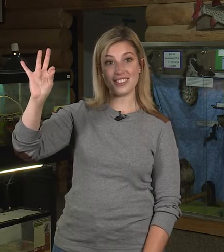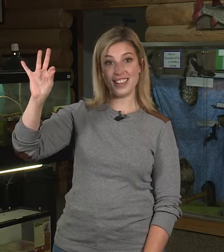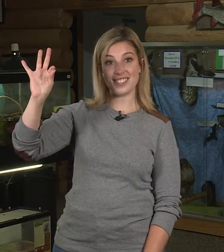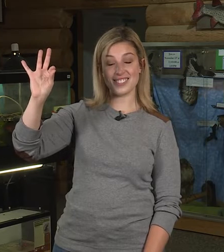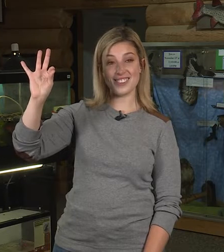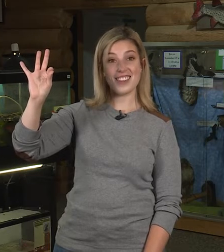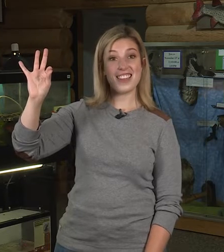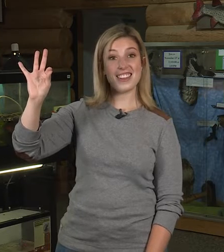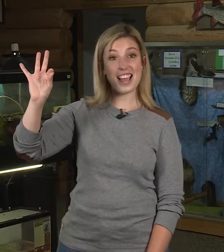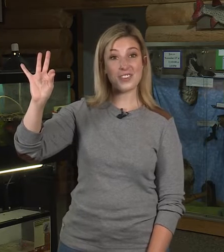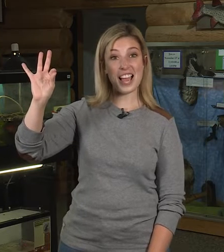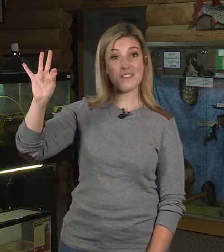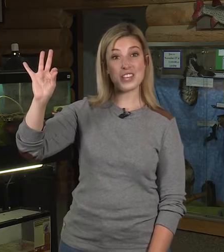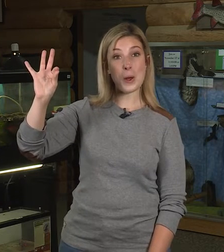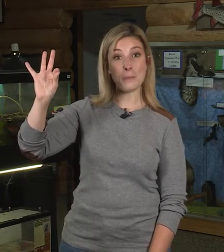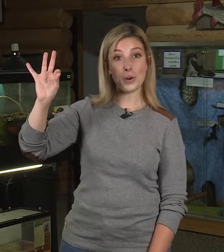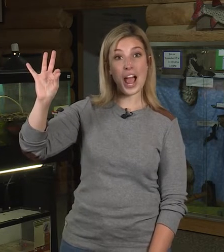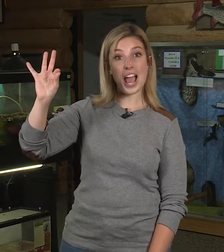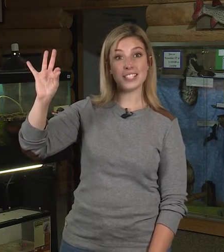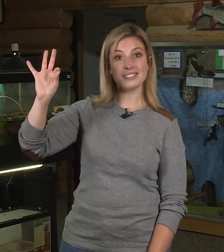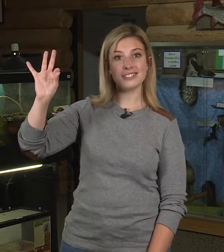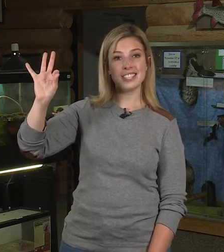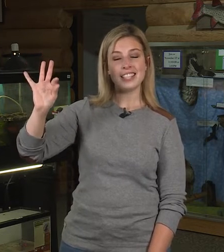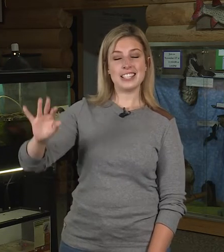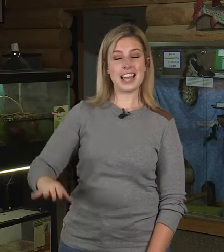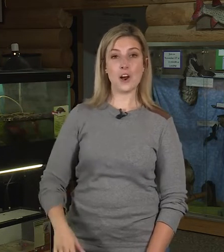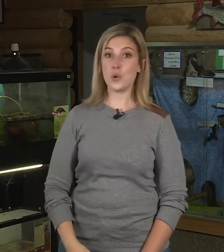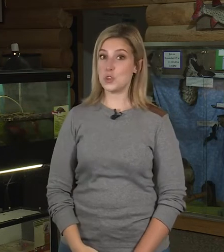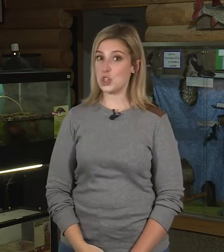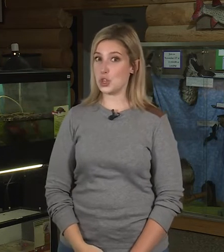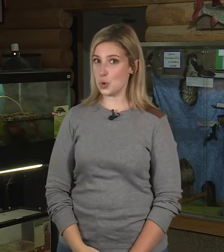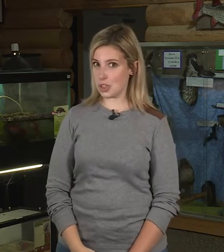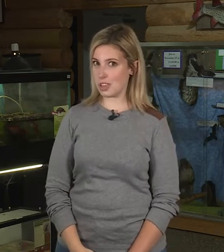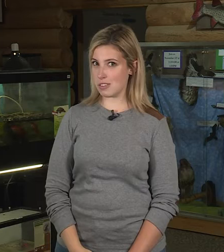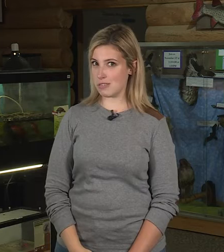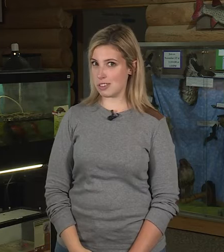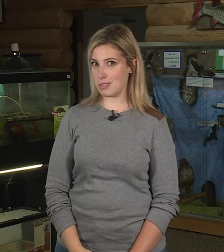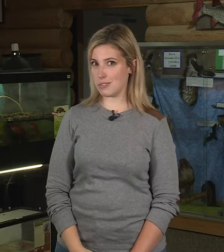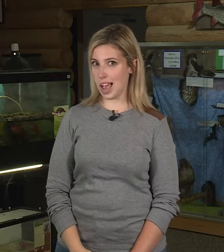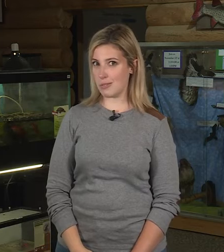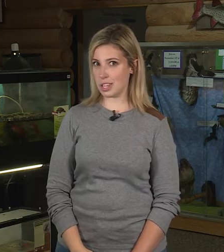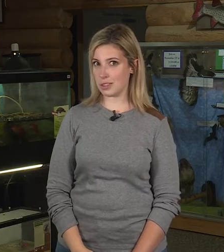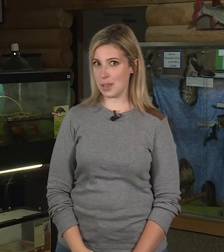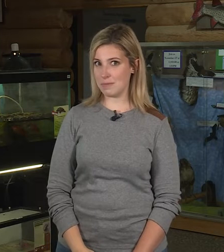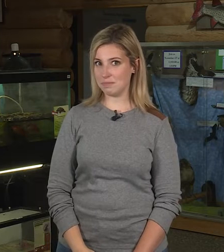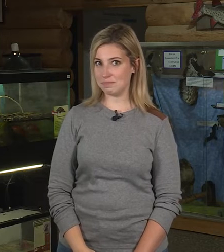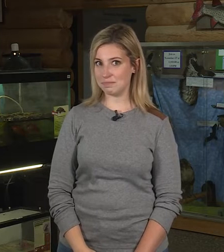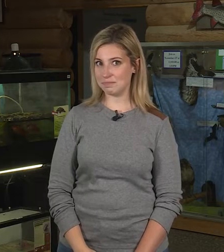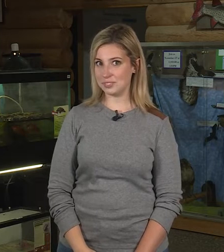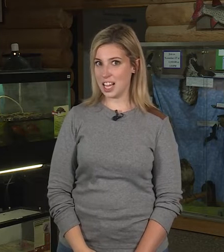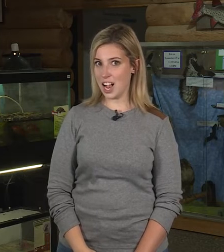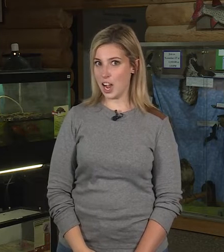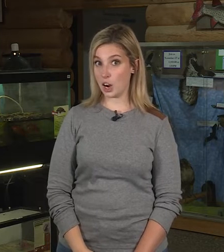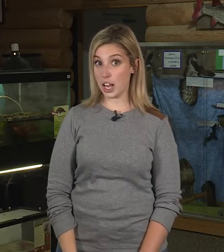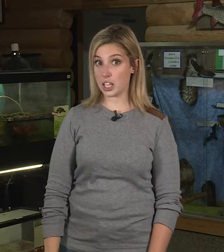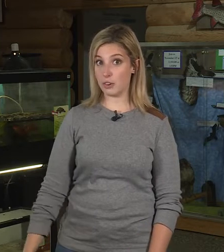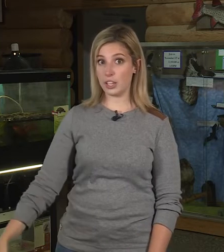this. And now we have the number 9. Now, do you think you can do that with me? All right, here we